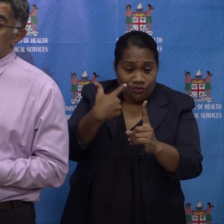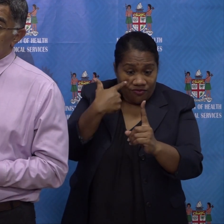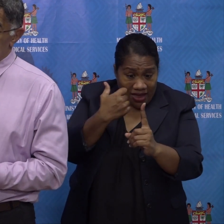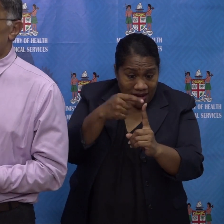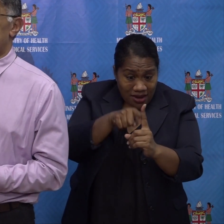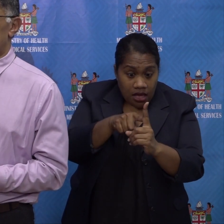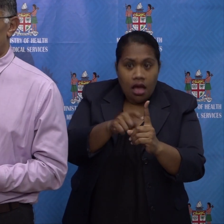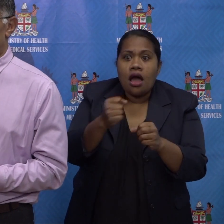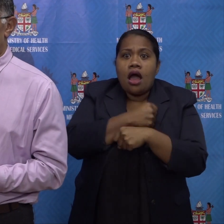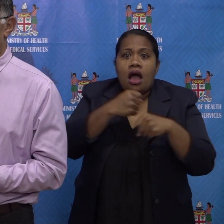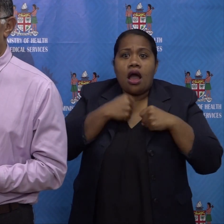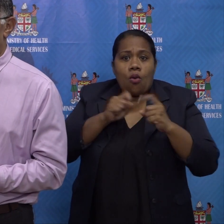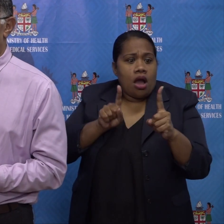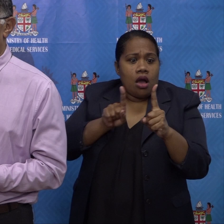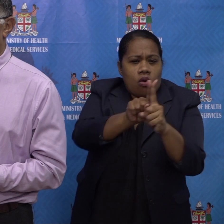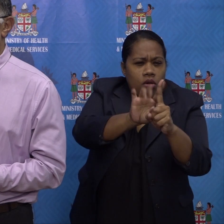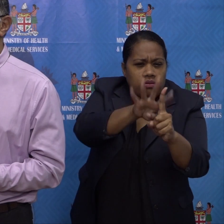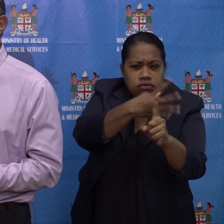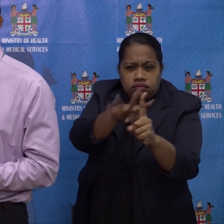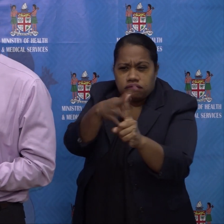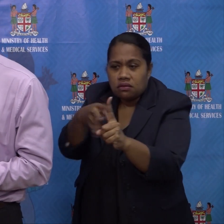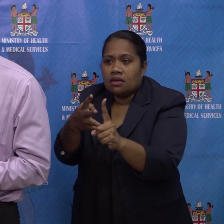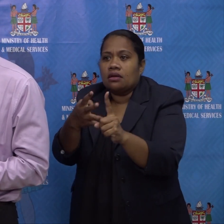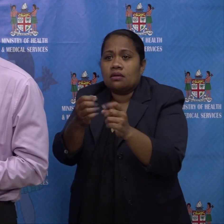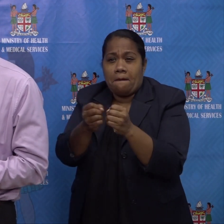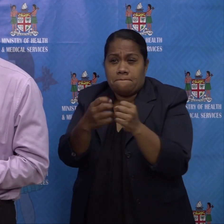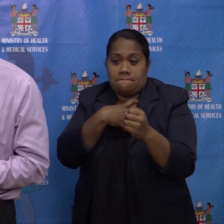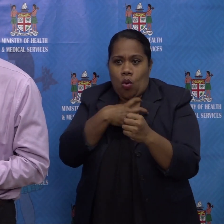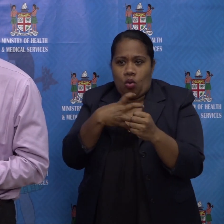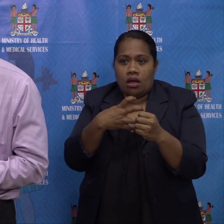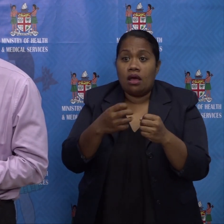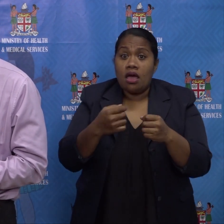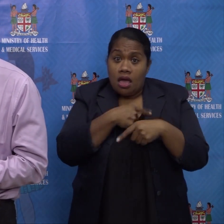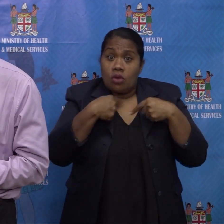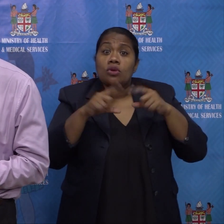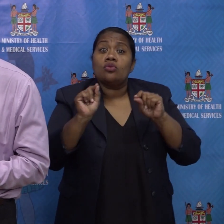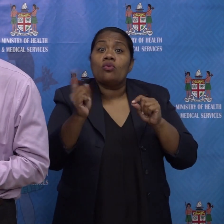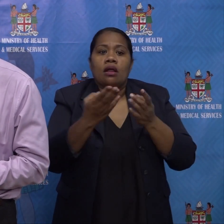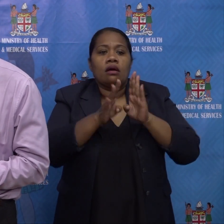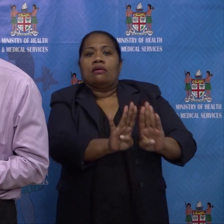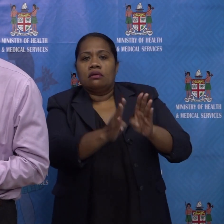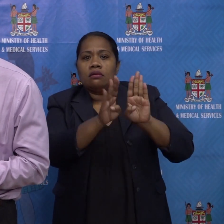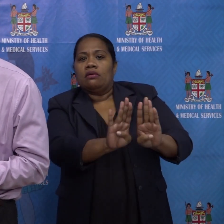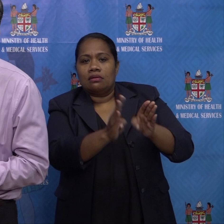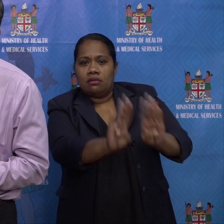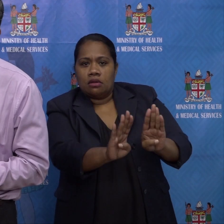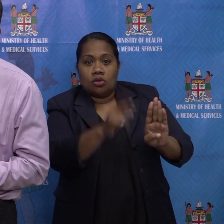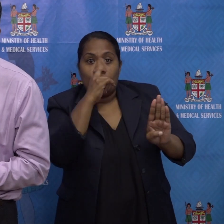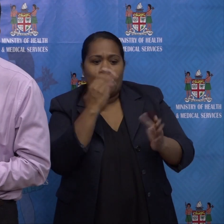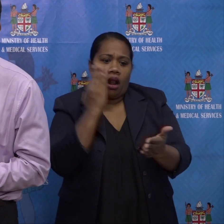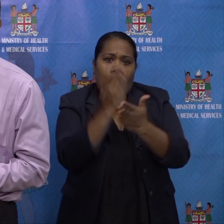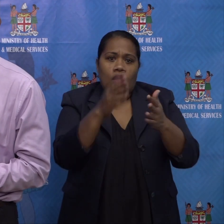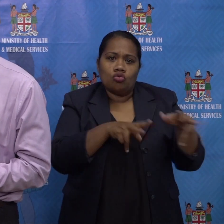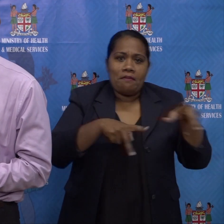is hugely extensive. And what we are also doing is that we're locking down areas quickly so that people stop moving, so that we can